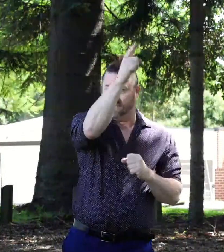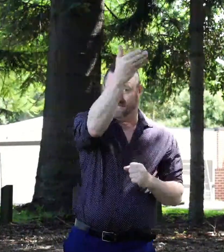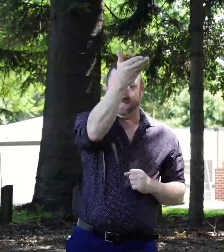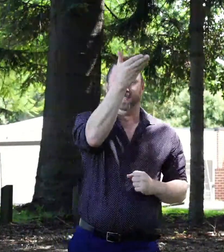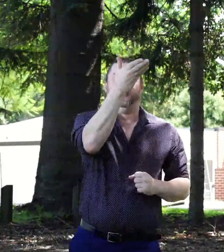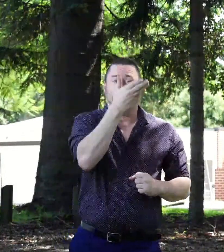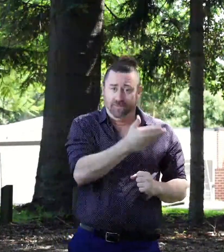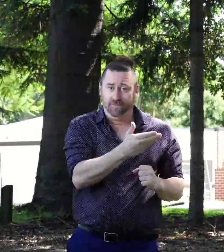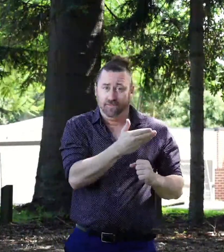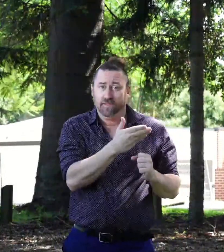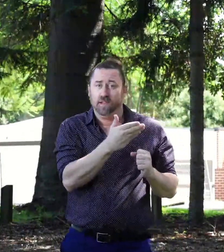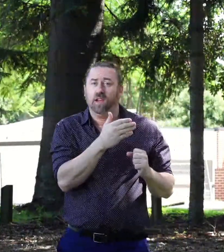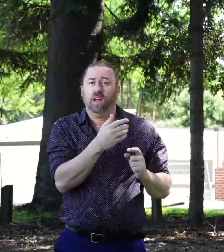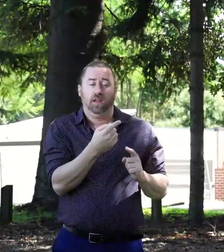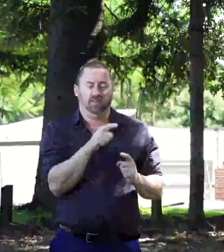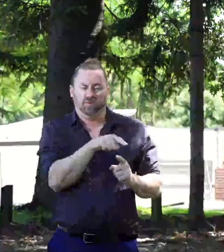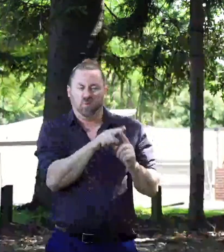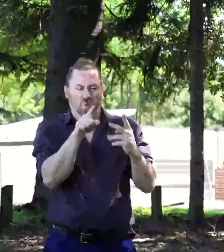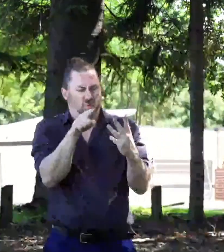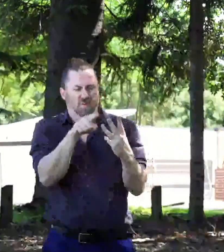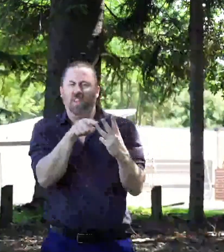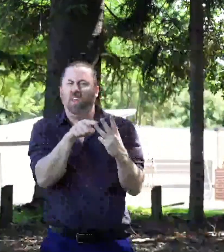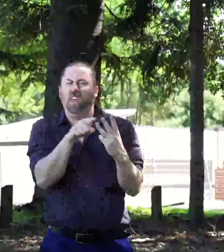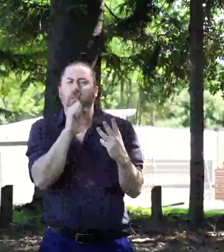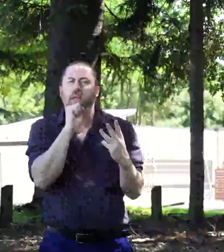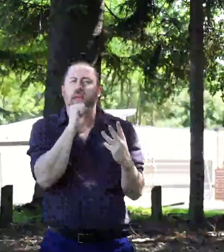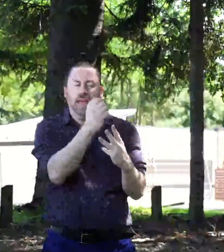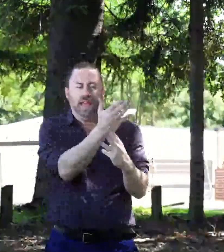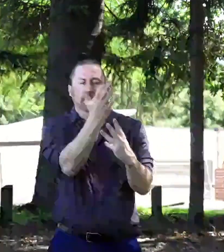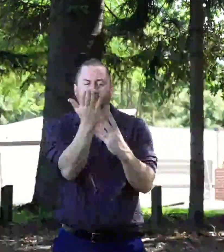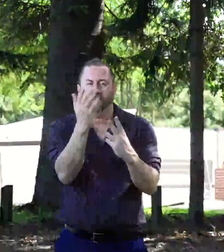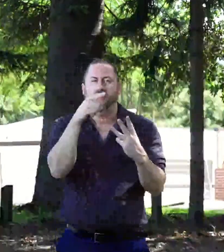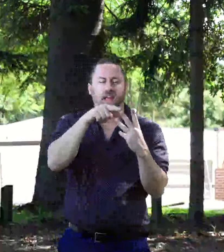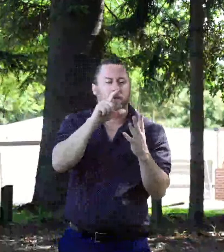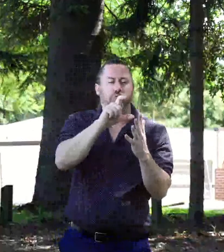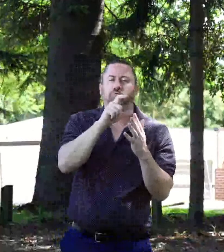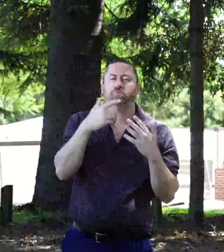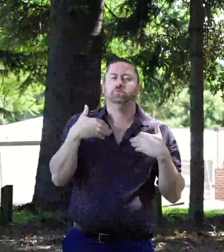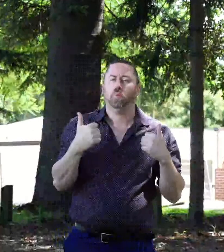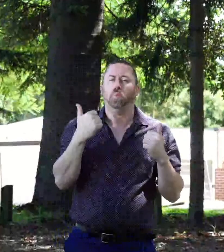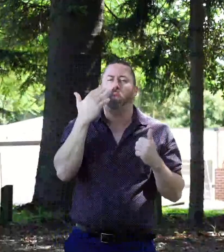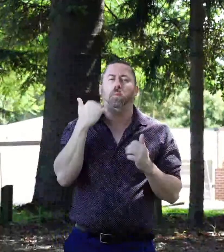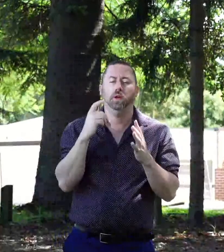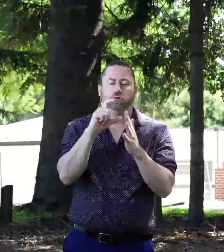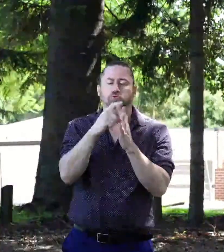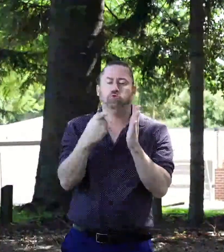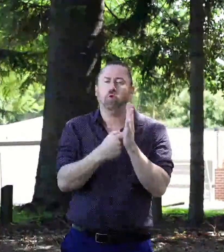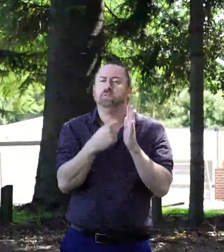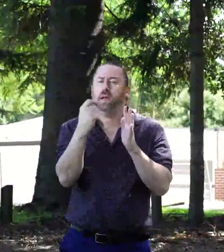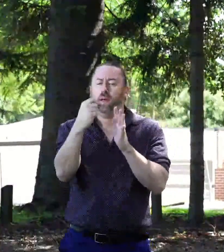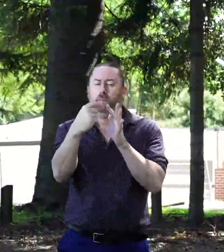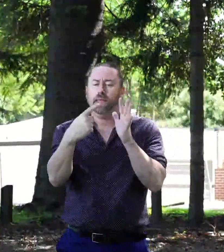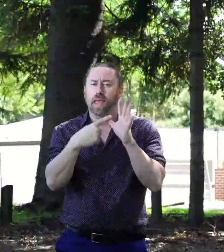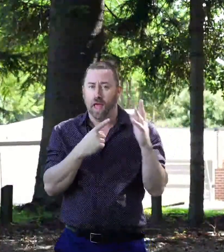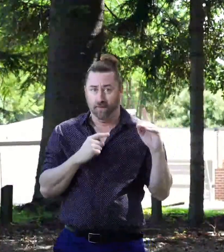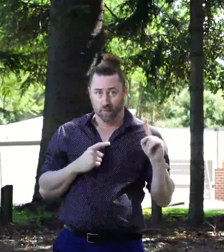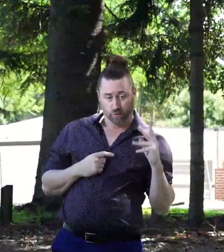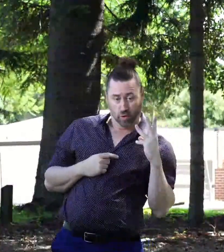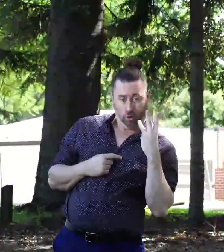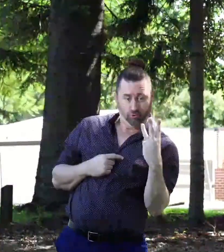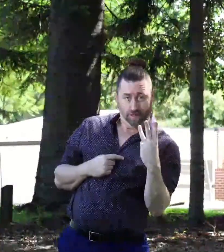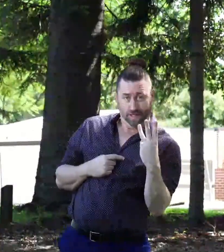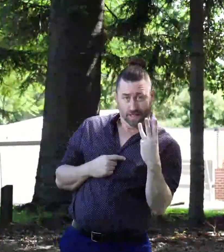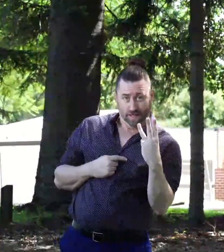transmission event in the hotel to another person, and the transmission to a healthcare worker at the PA hospital, those